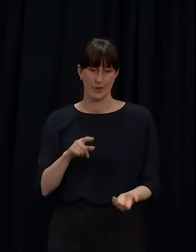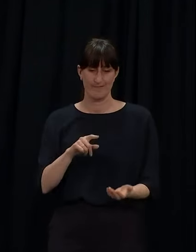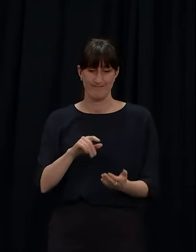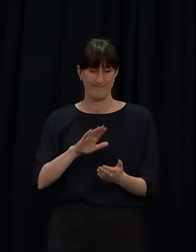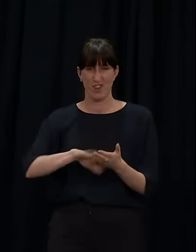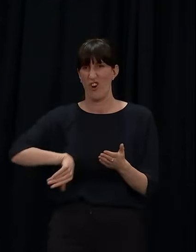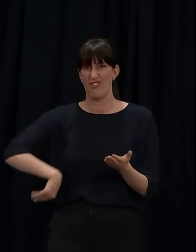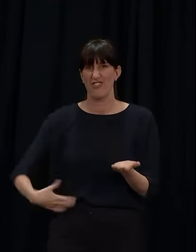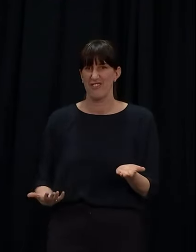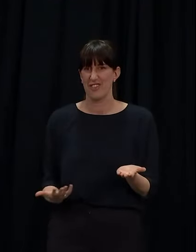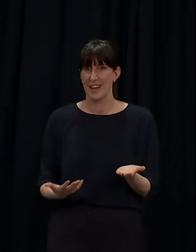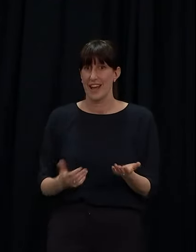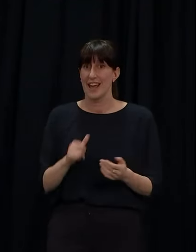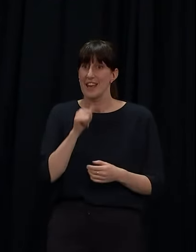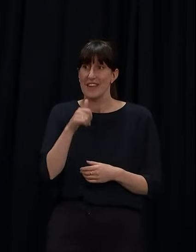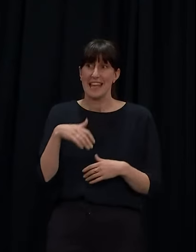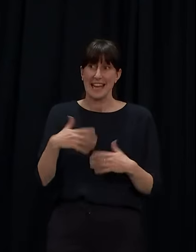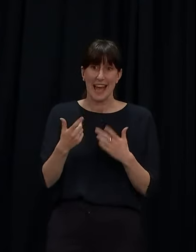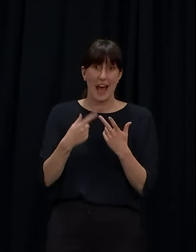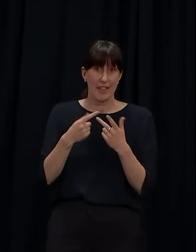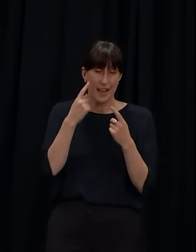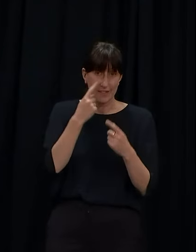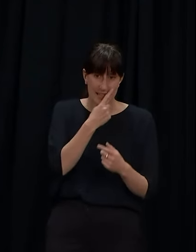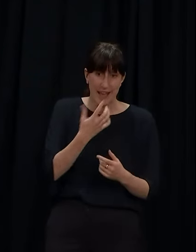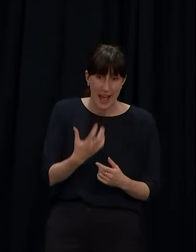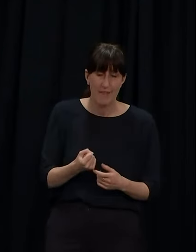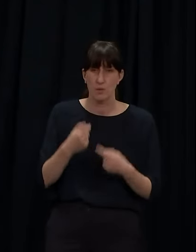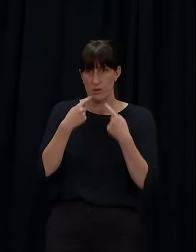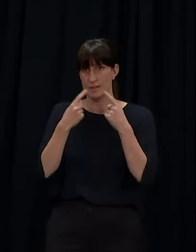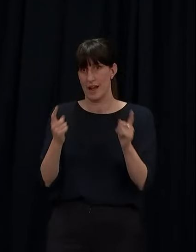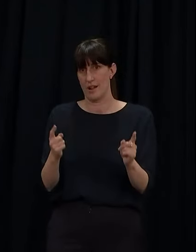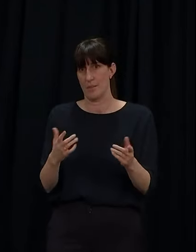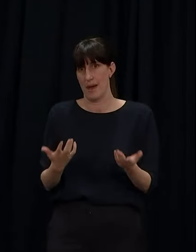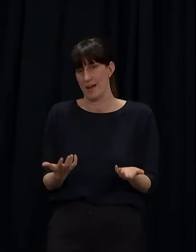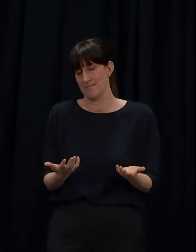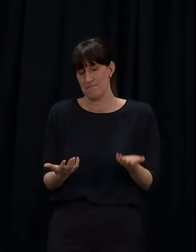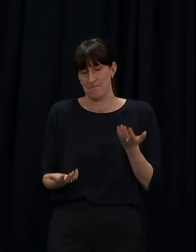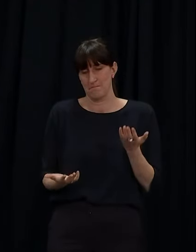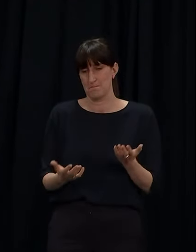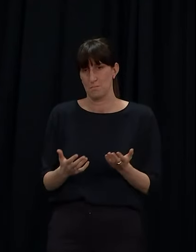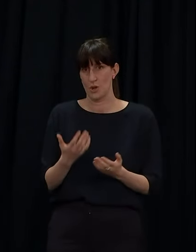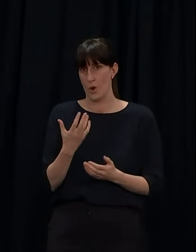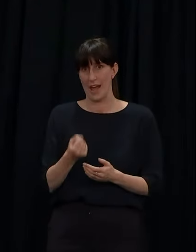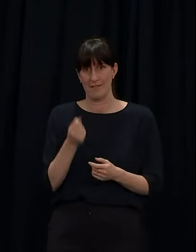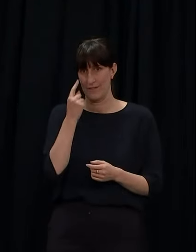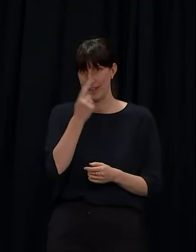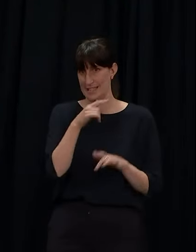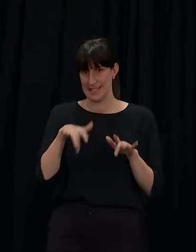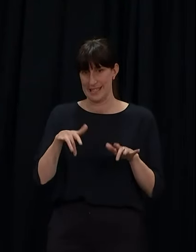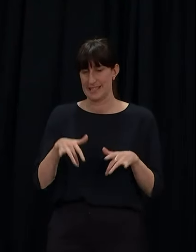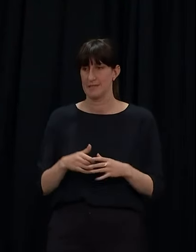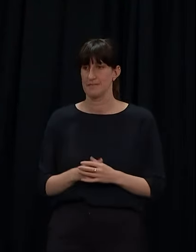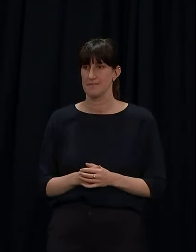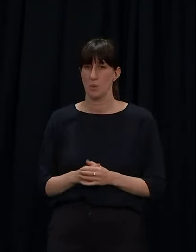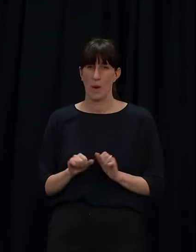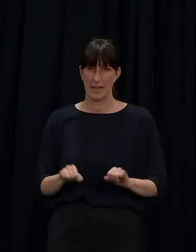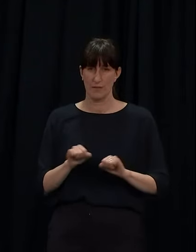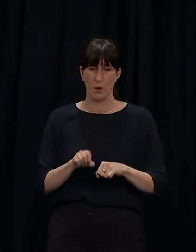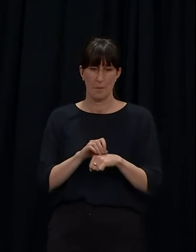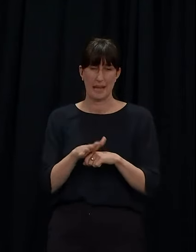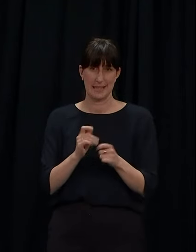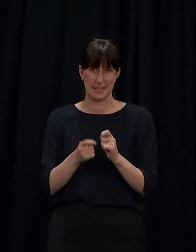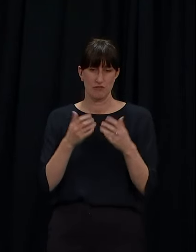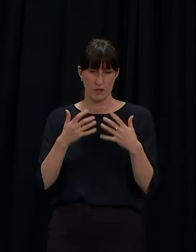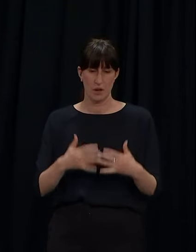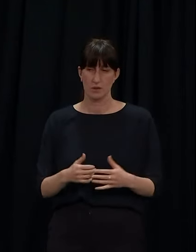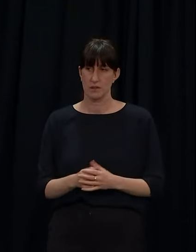support for that theory, we'll share it with you, but we're awaiting serology at the moment, so we'll see what that shows us. Prime Minister, Yeah, I said Luke, and then I'll come over how to